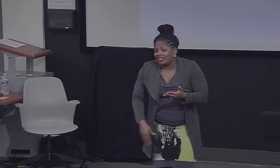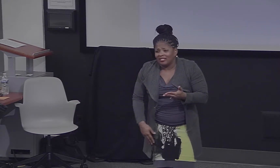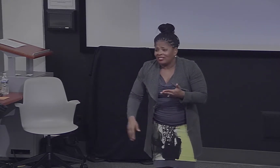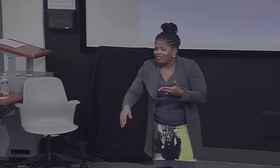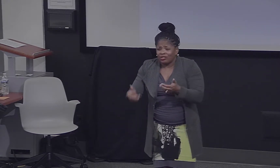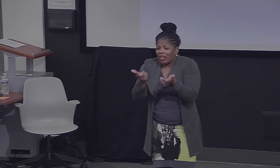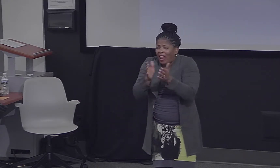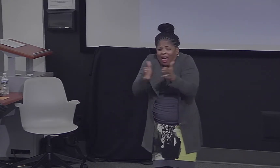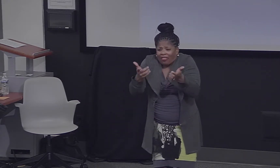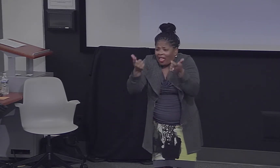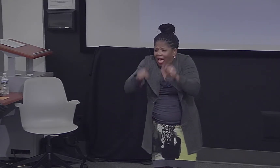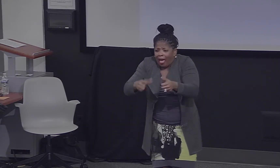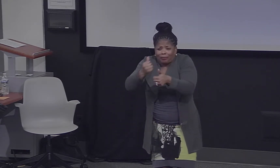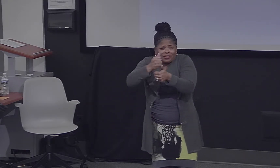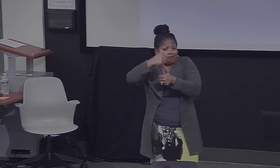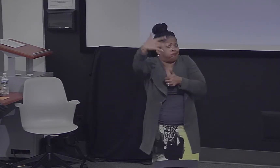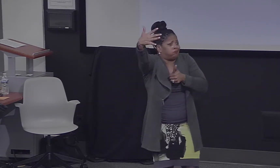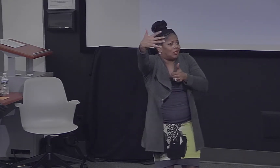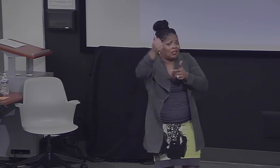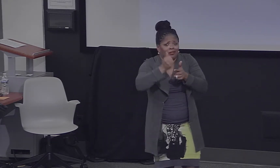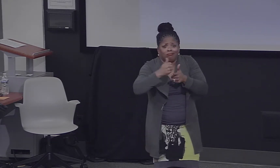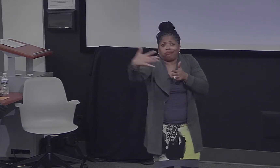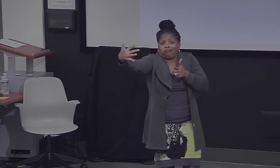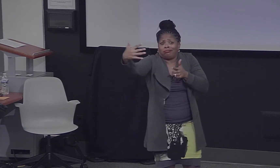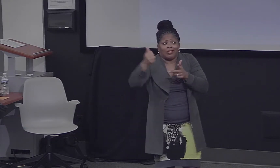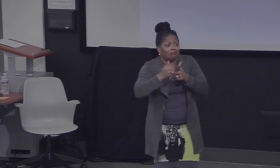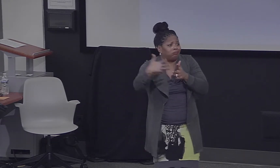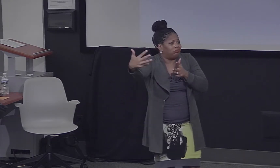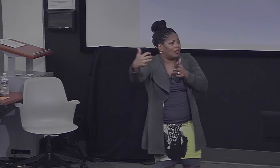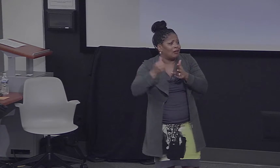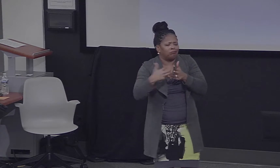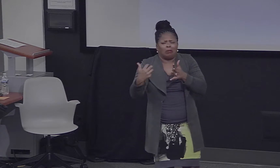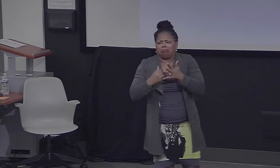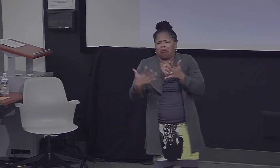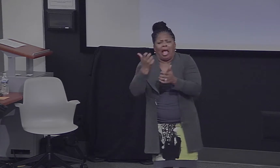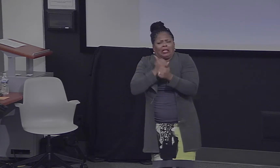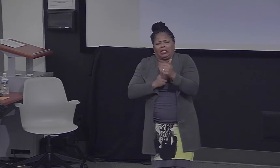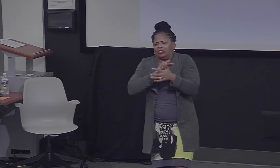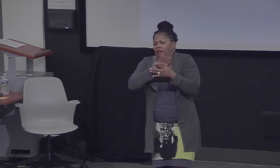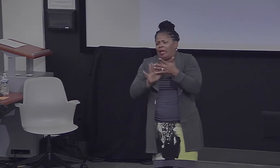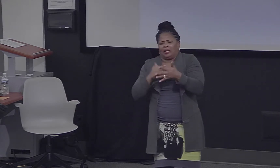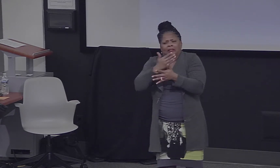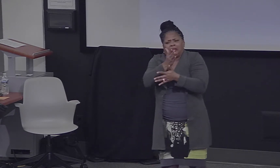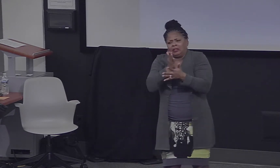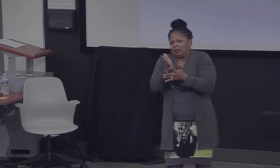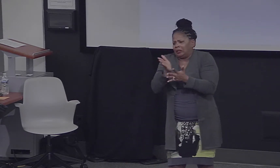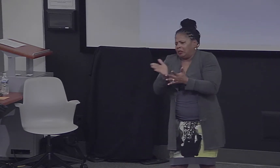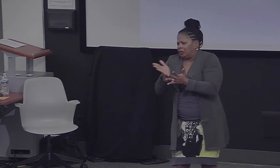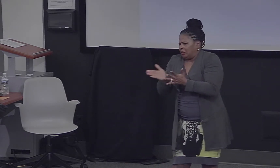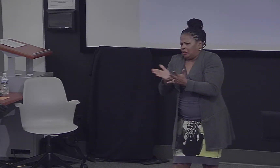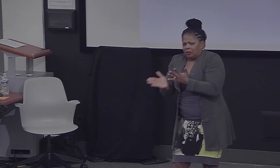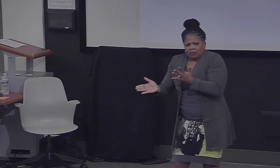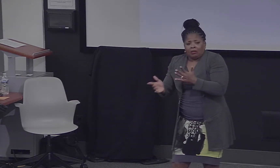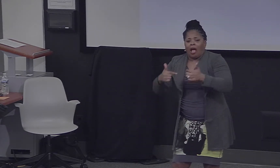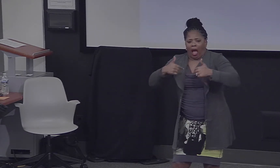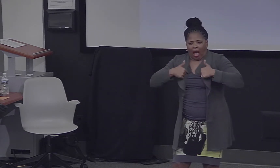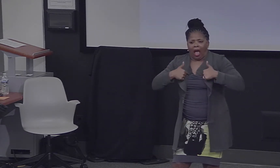these, someone could take any phase and then do some more research and have their own doctoral study on any one of these